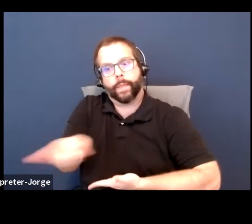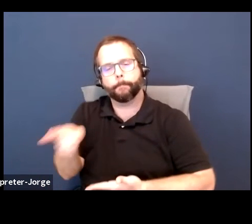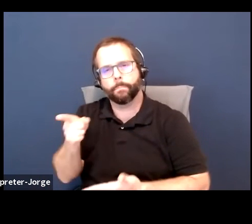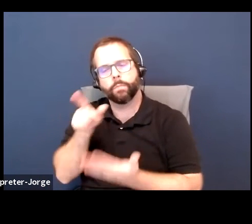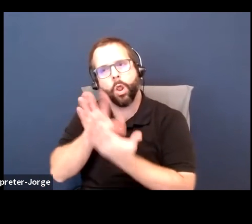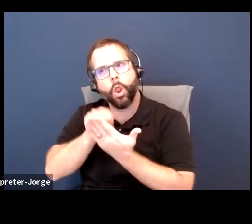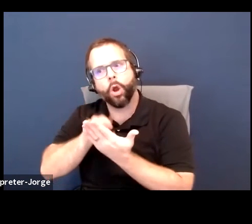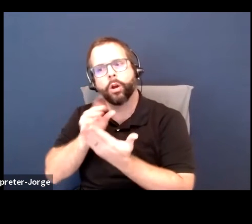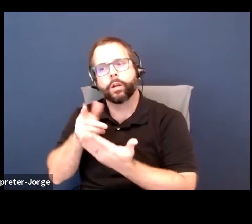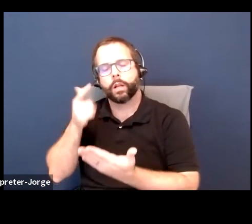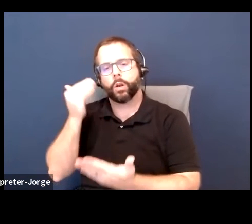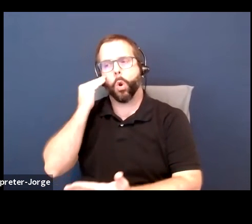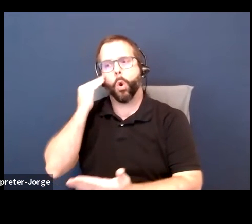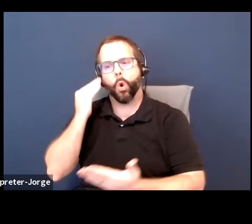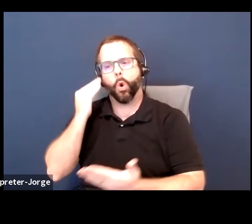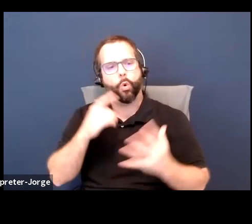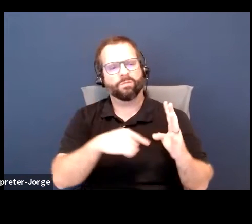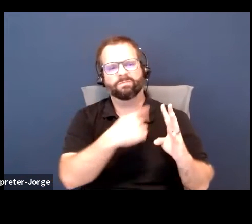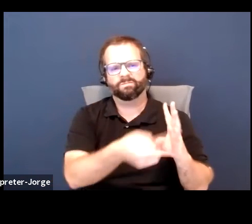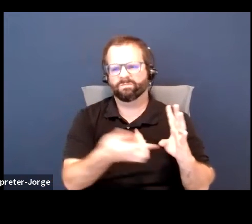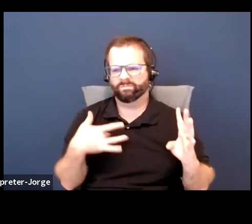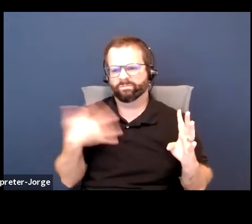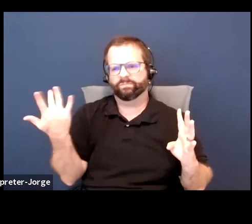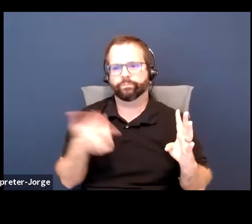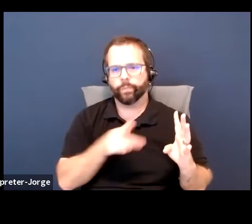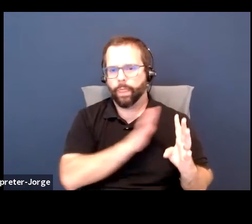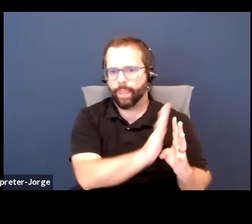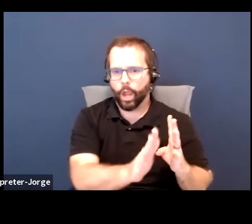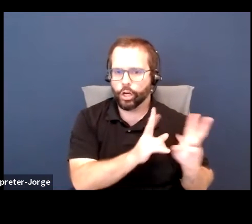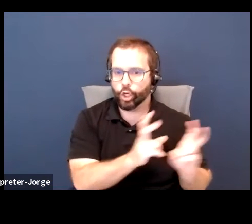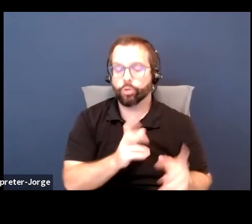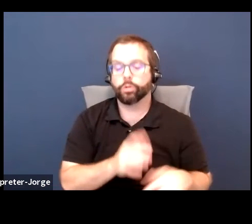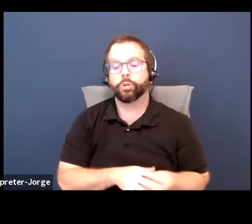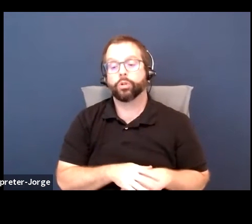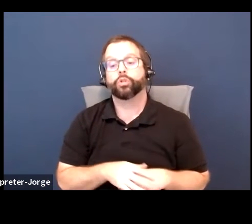then that'll make your job a lot easier as you're providing